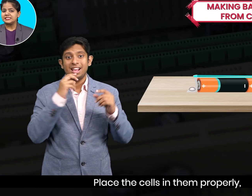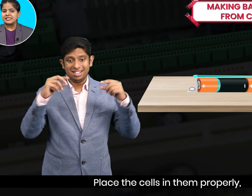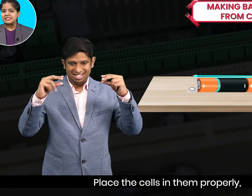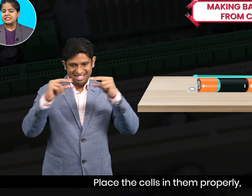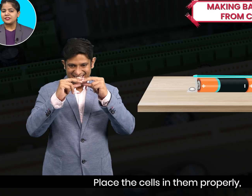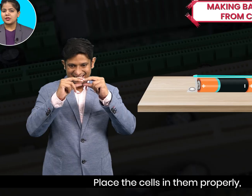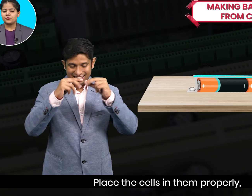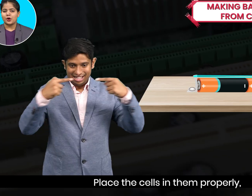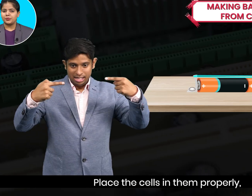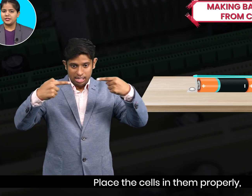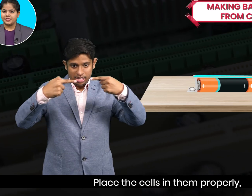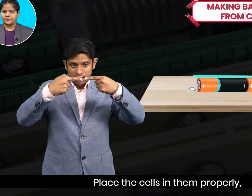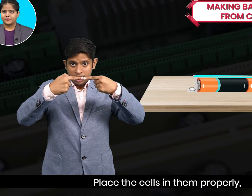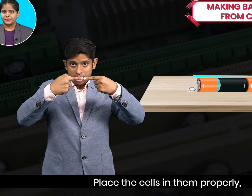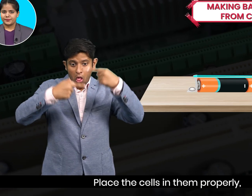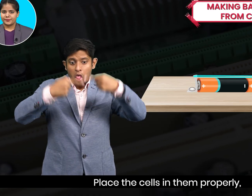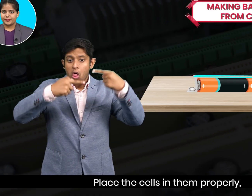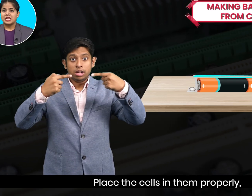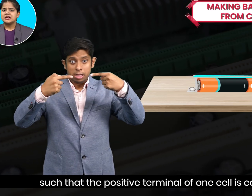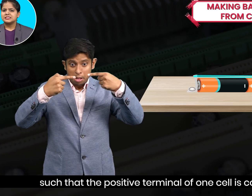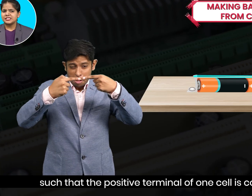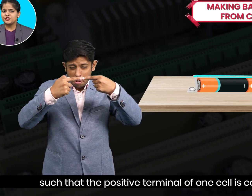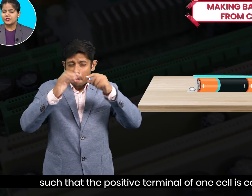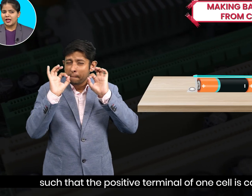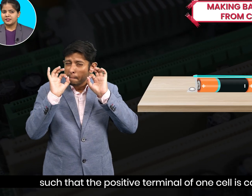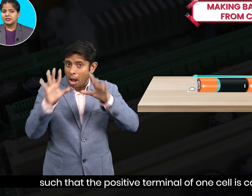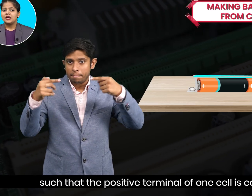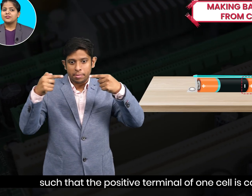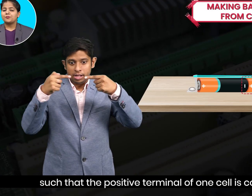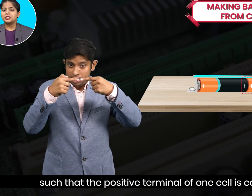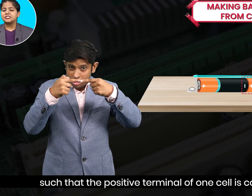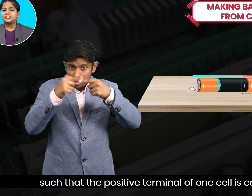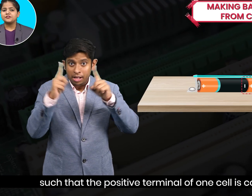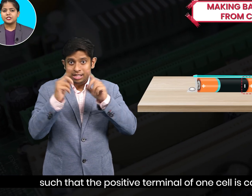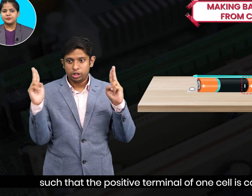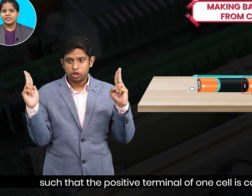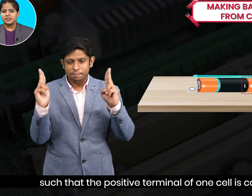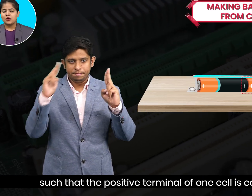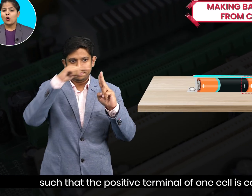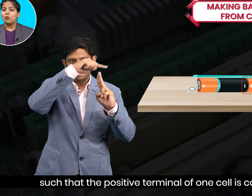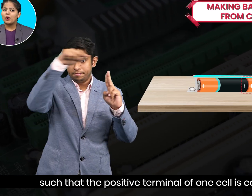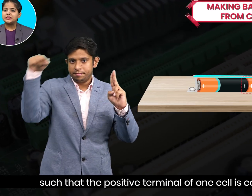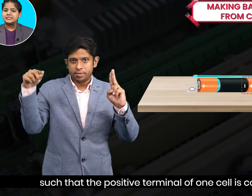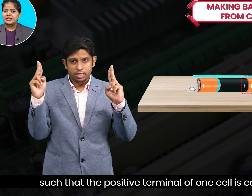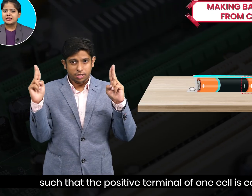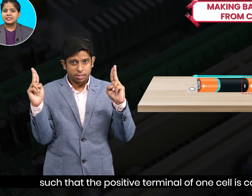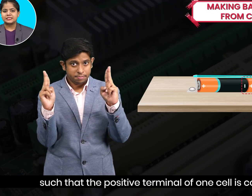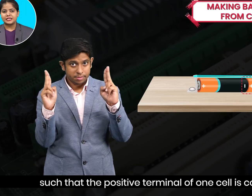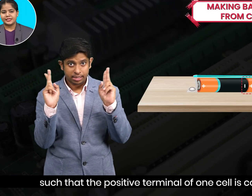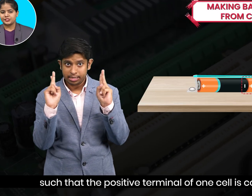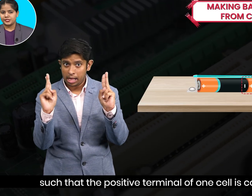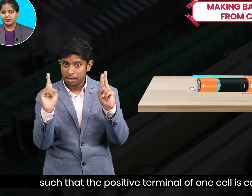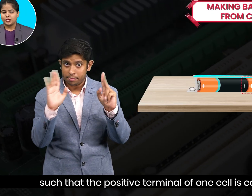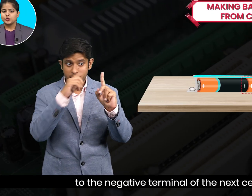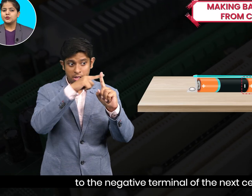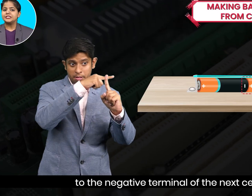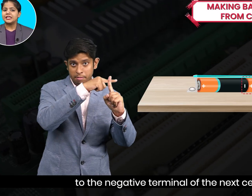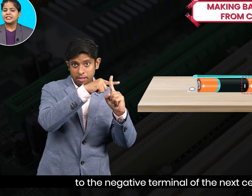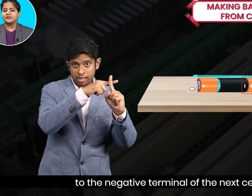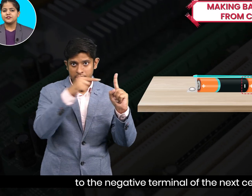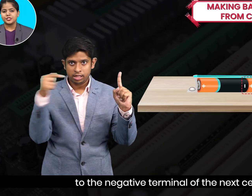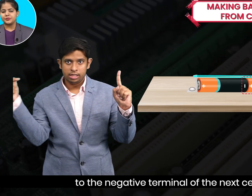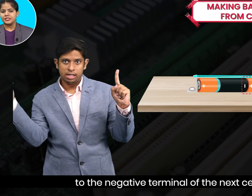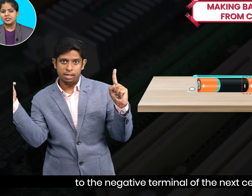Place the cells in them properly, such that the positive terminal of one cell is connected to